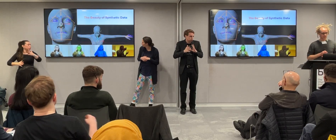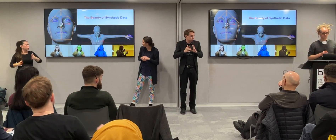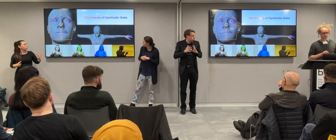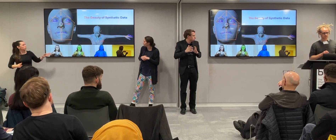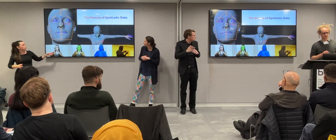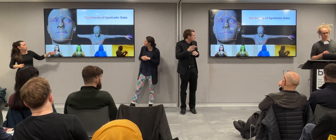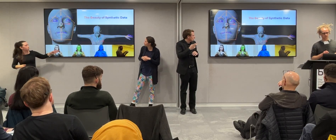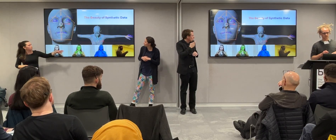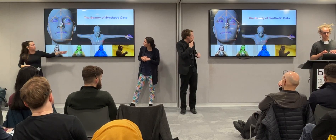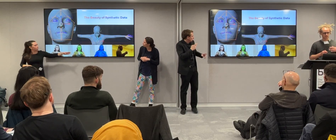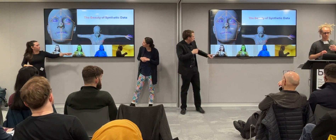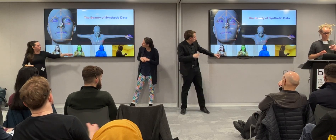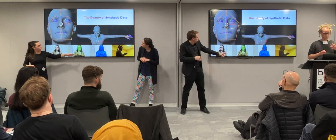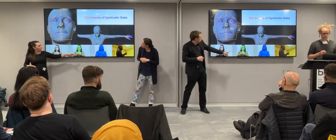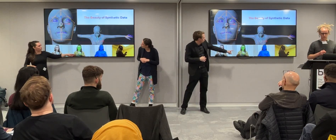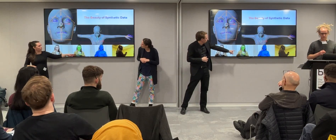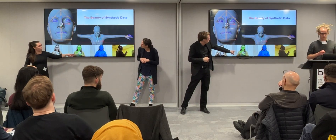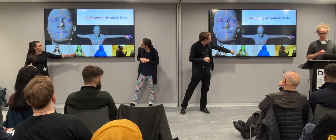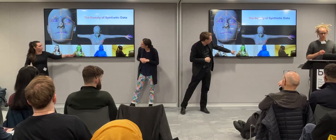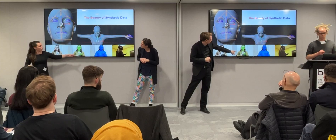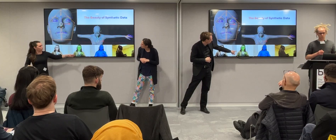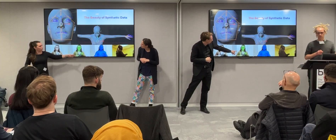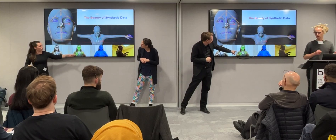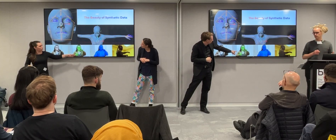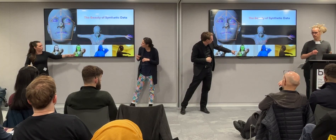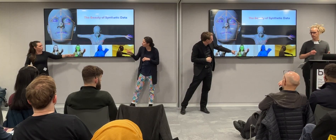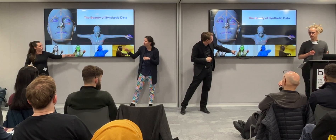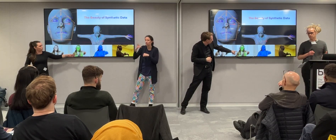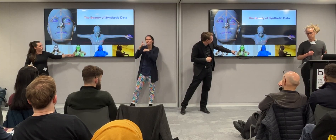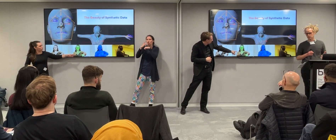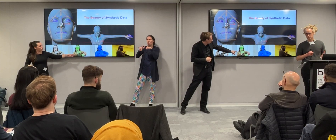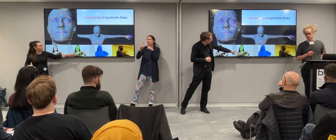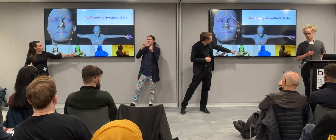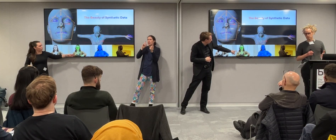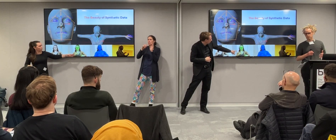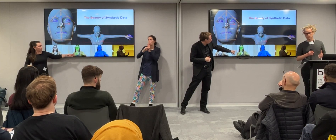from the left, you see an early model